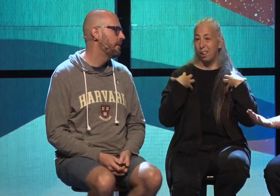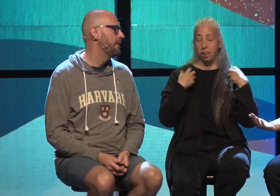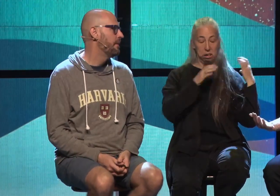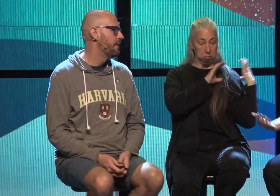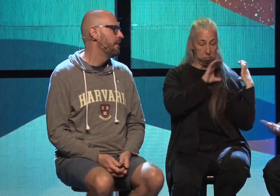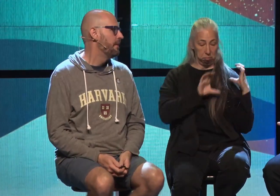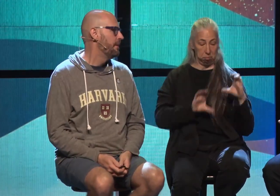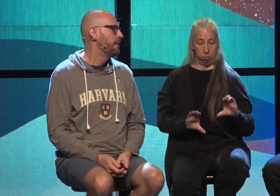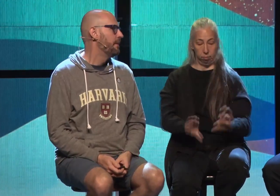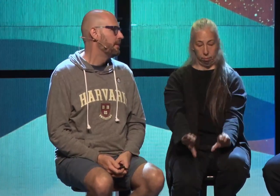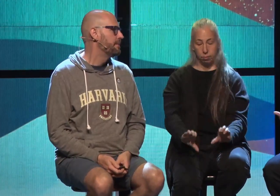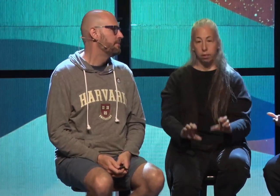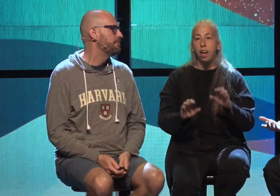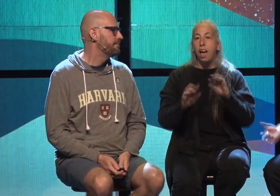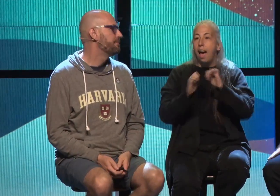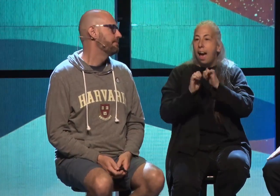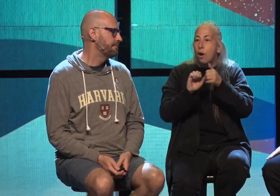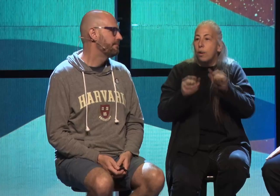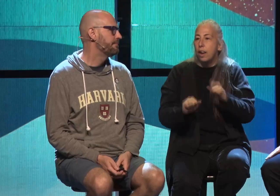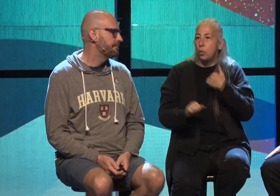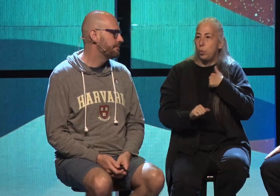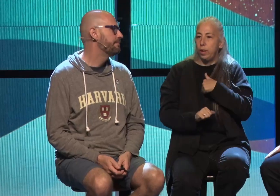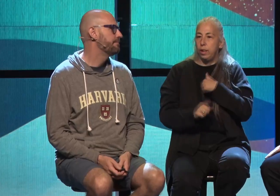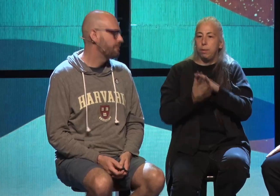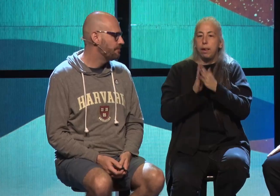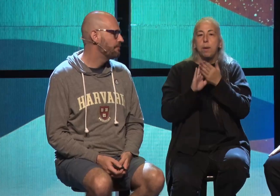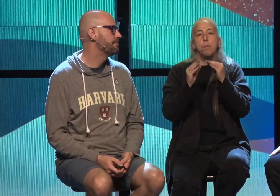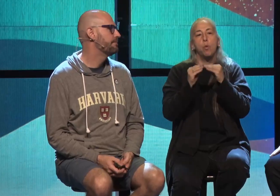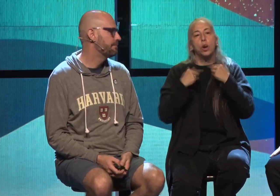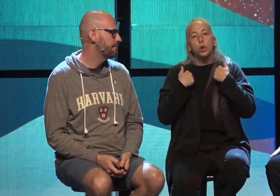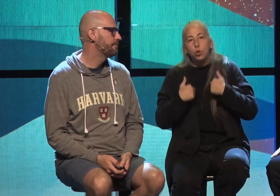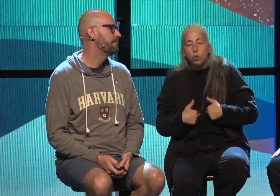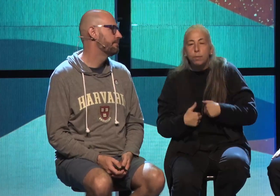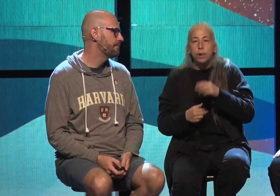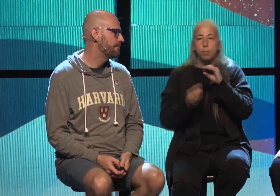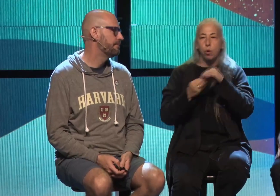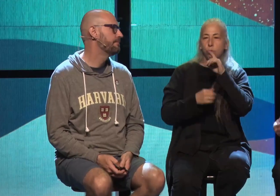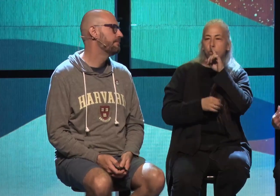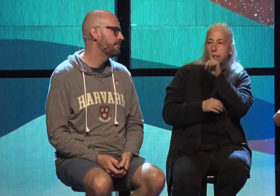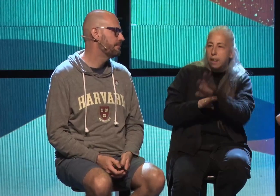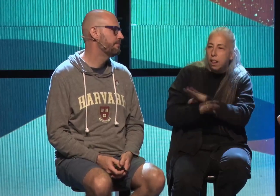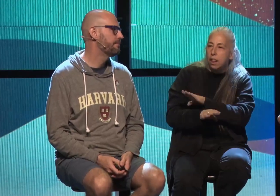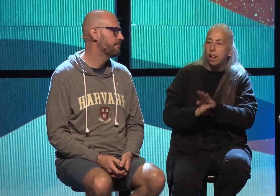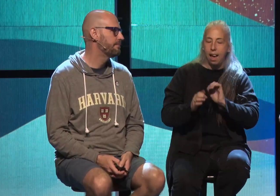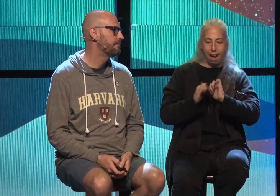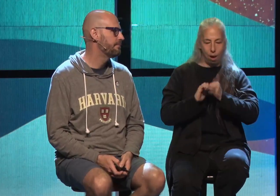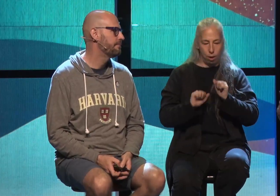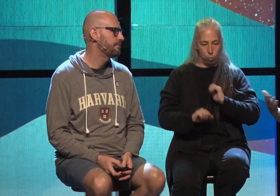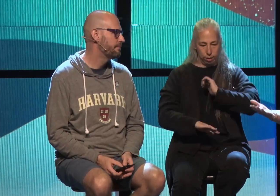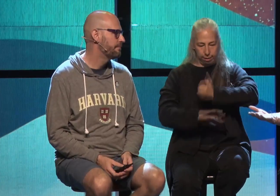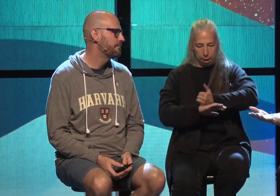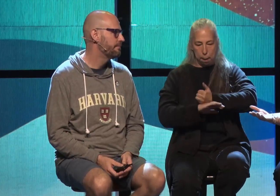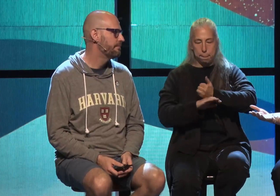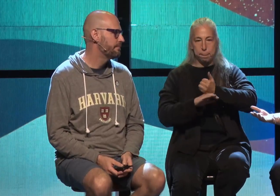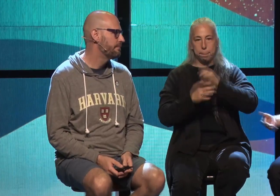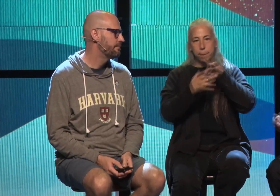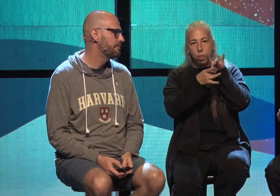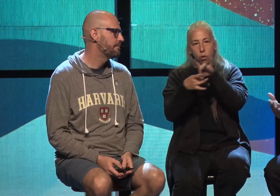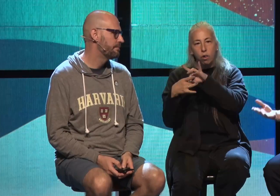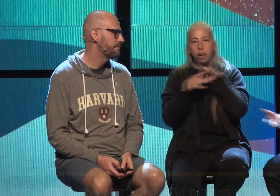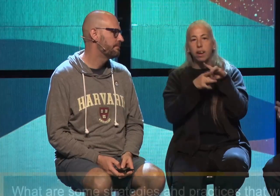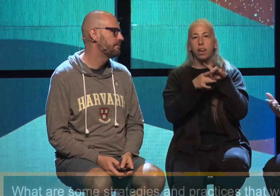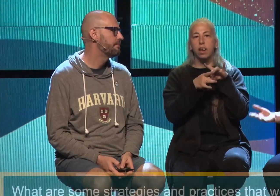how do we be more human together, more authentically human, more real. How do we create spaces of belonging that allow us to bring the whole of who we